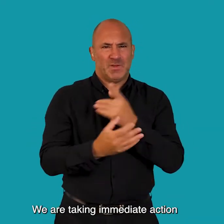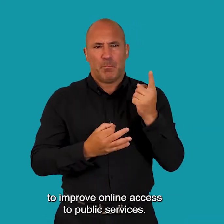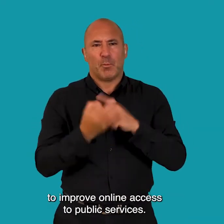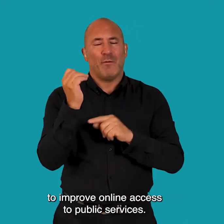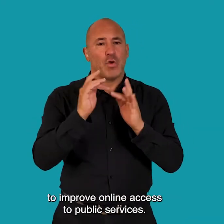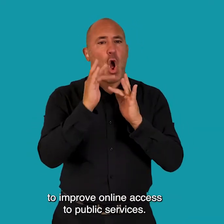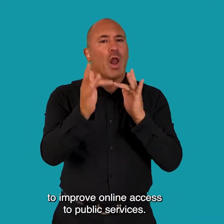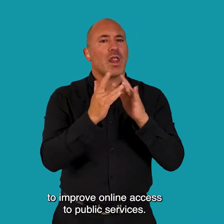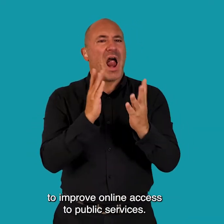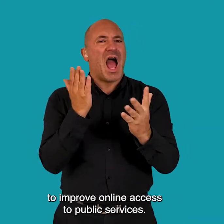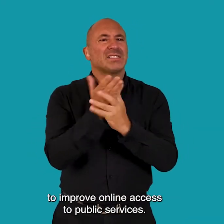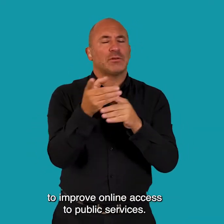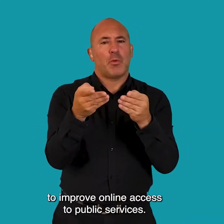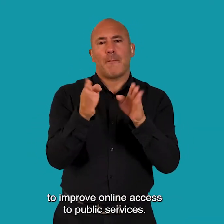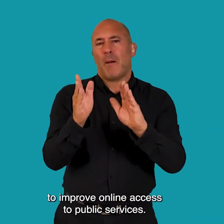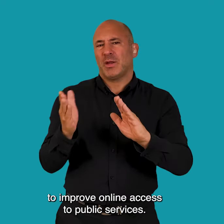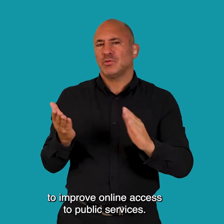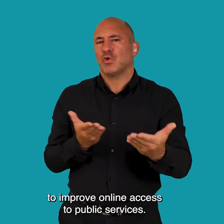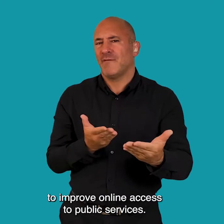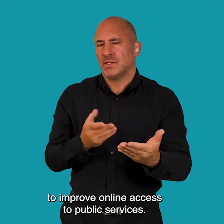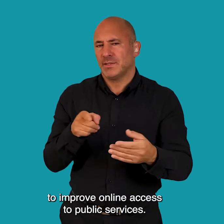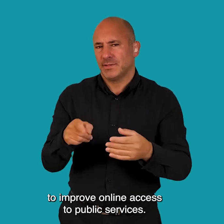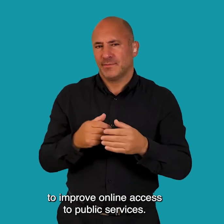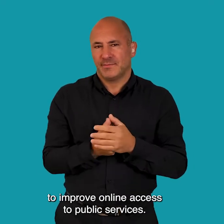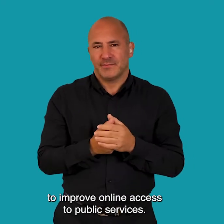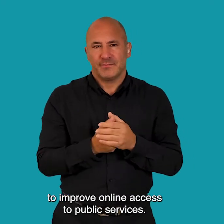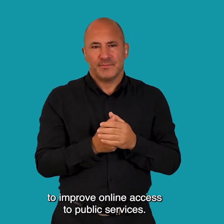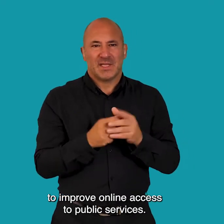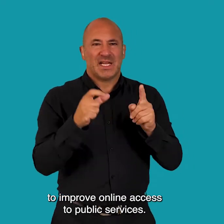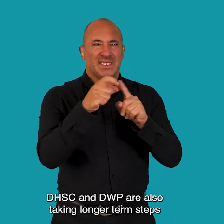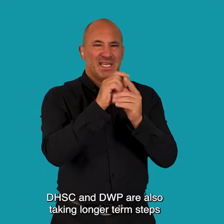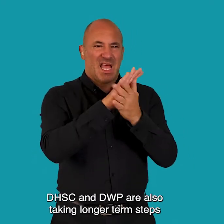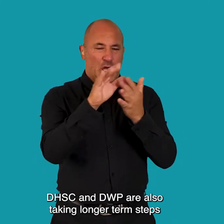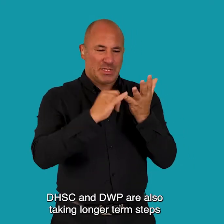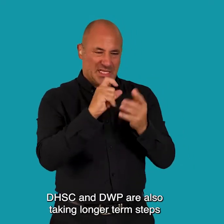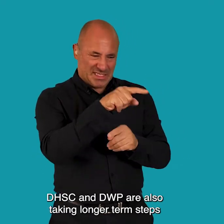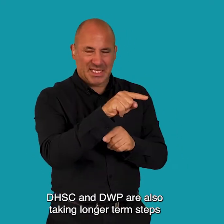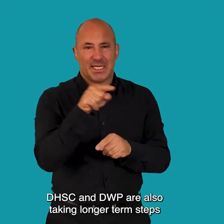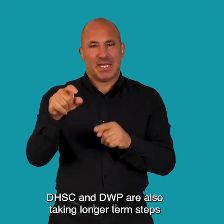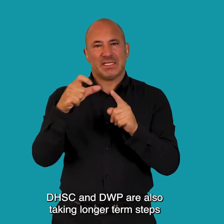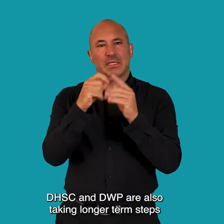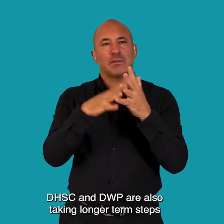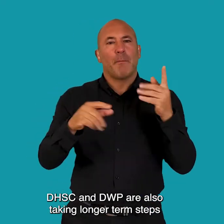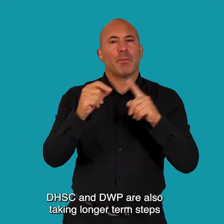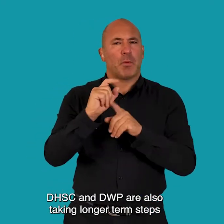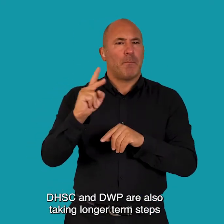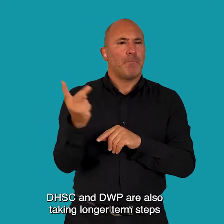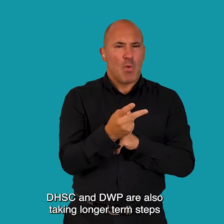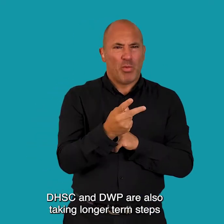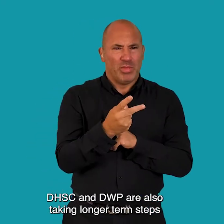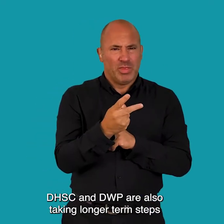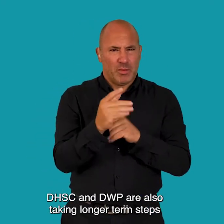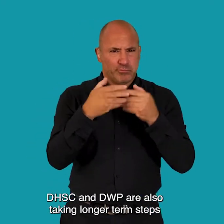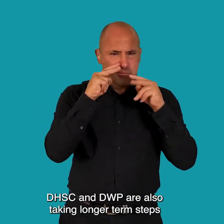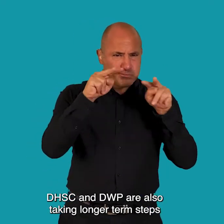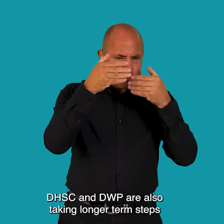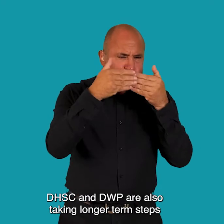to improve online access to public services. DHSC and DWP are also taking